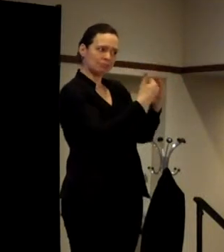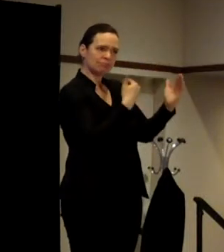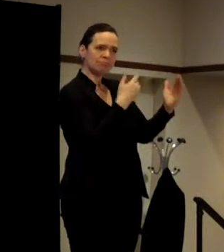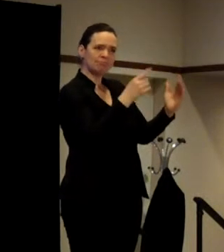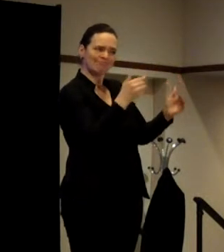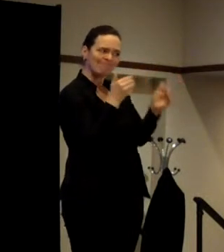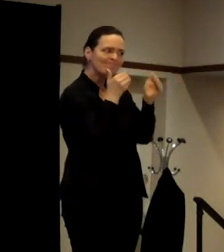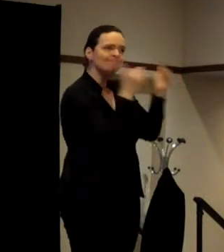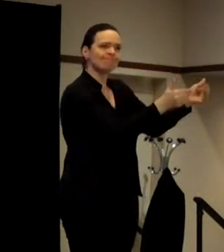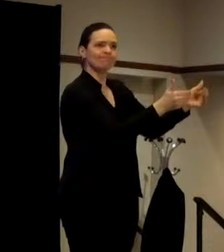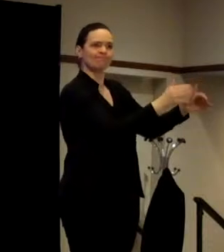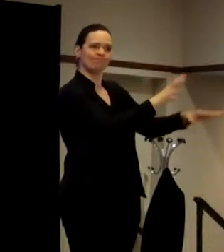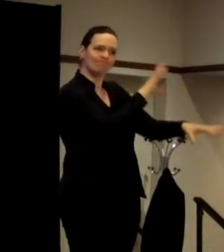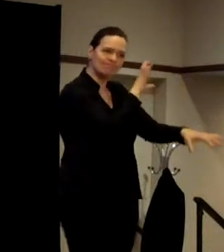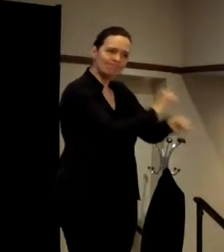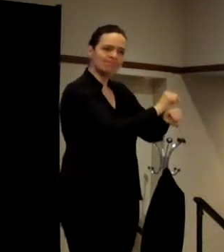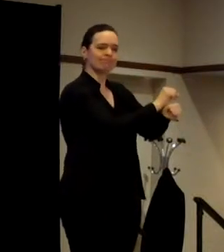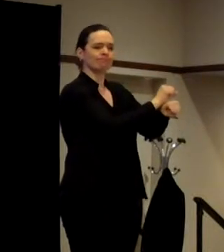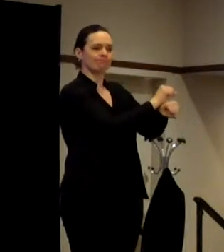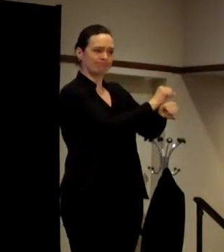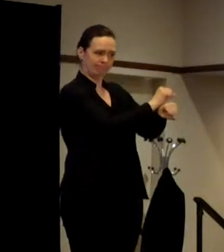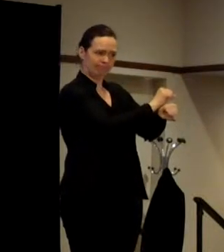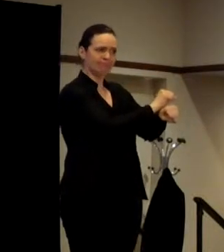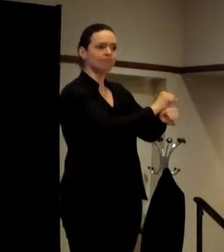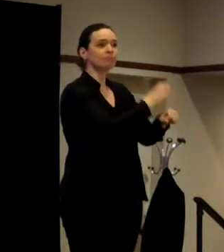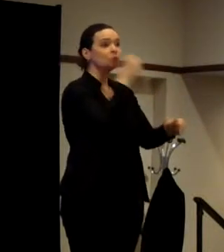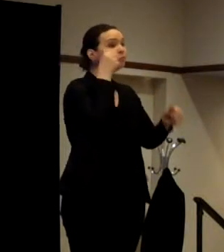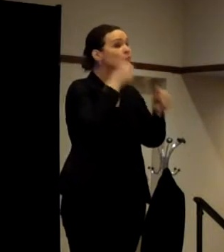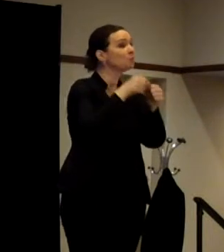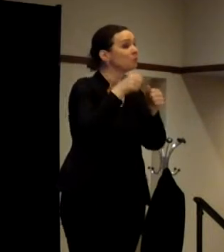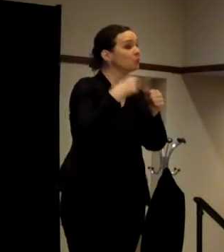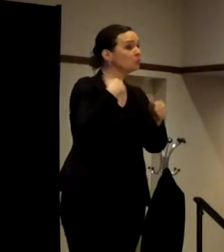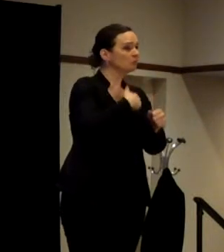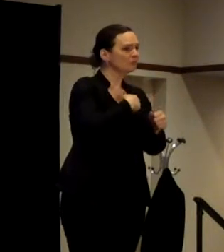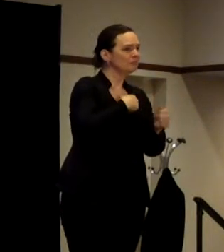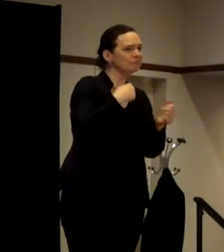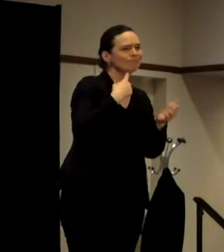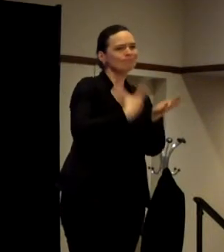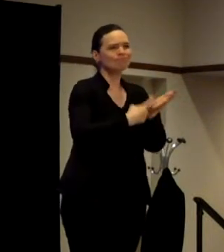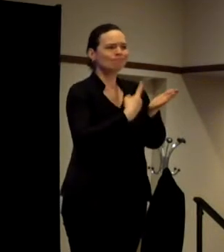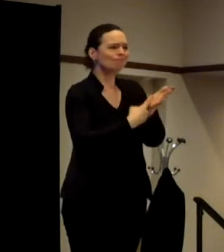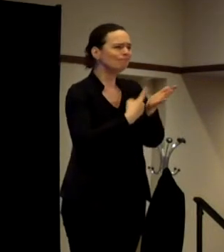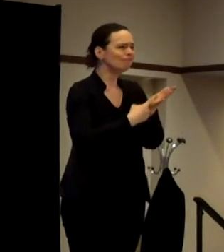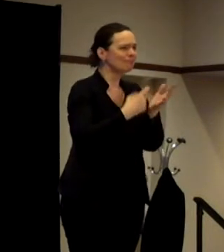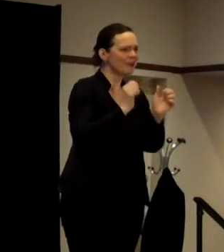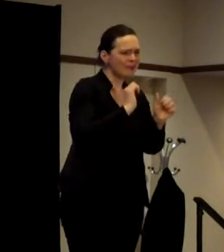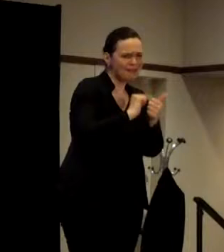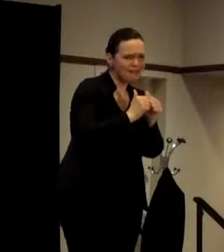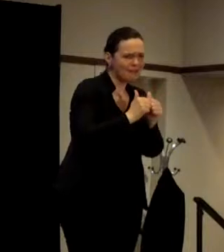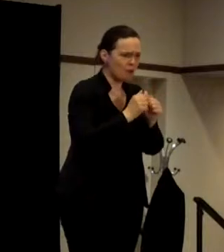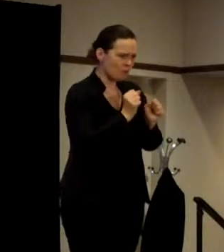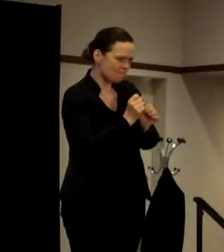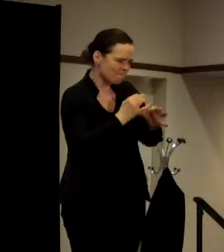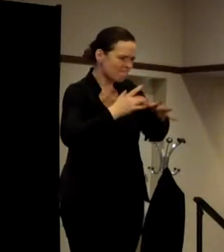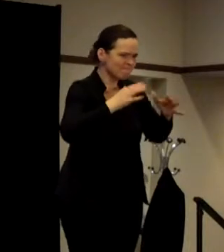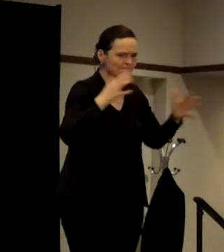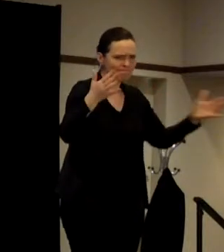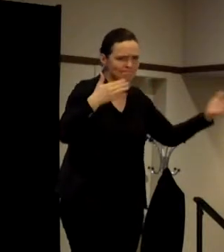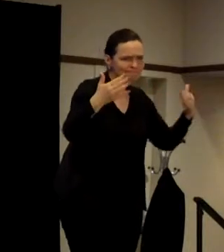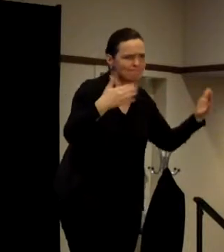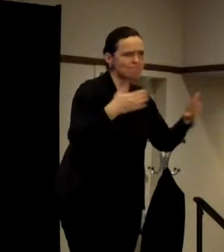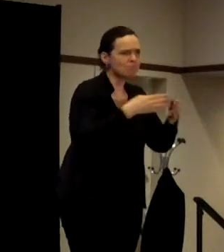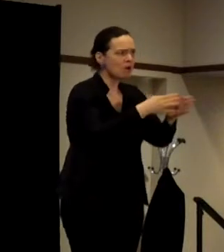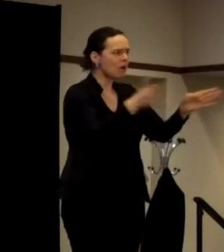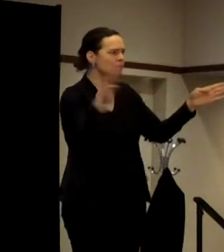talked about, looking at increasing eligibility. There's a lot of supply right now, and moving forward, it's